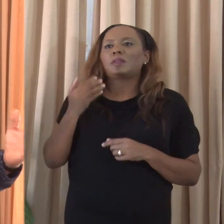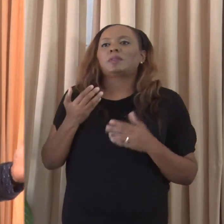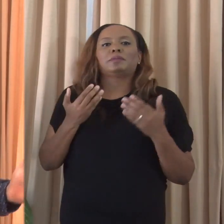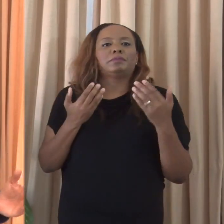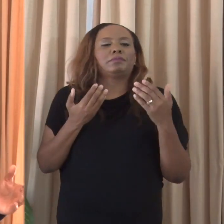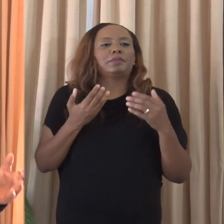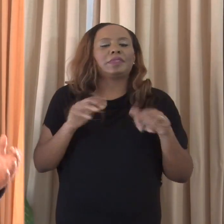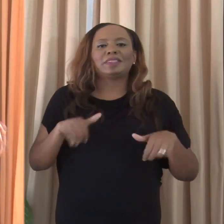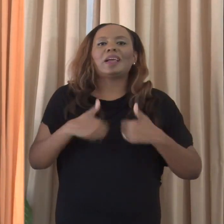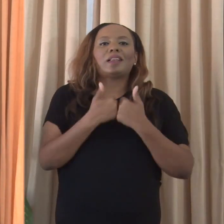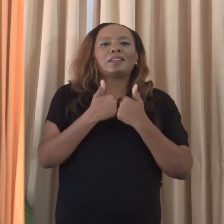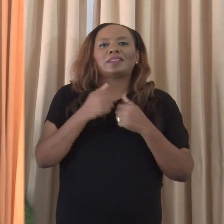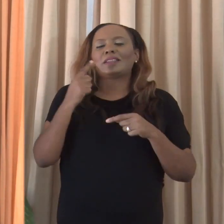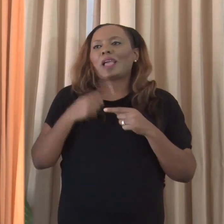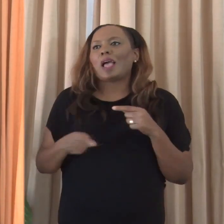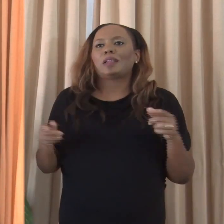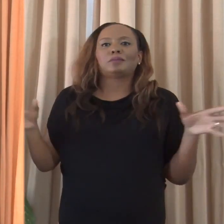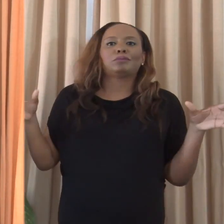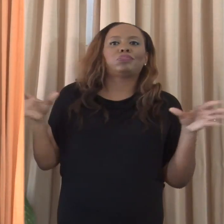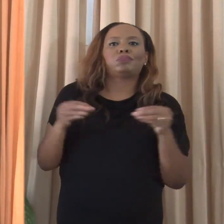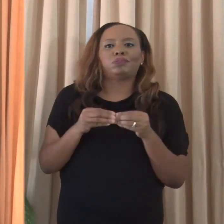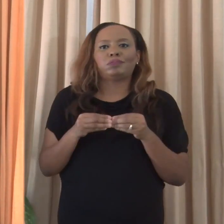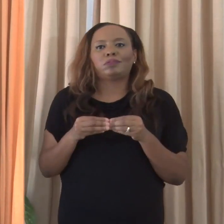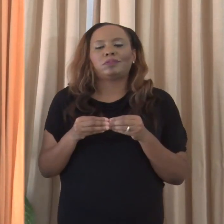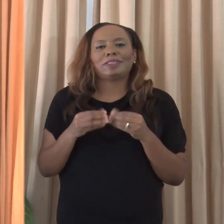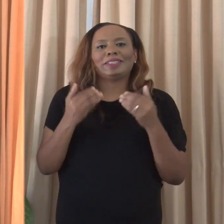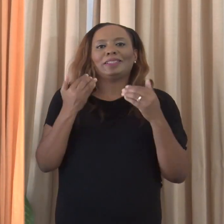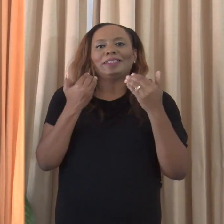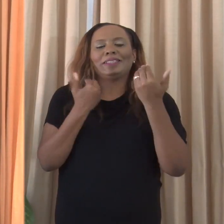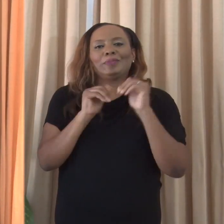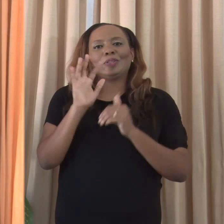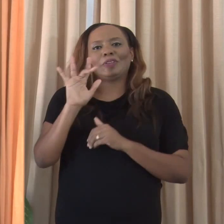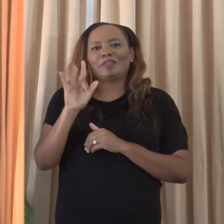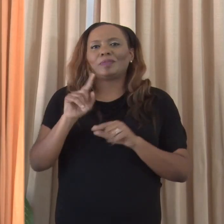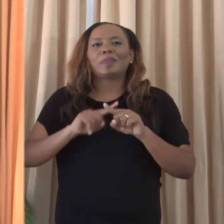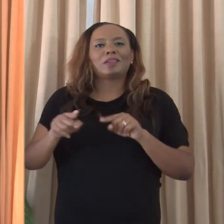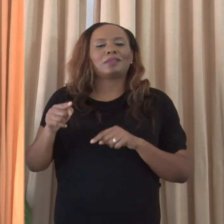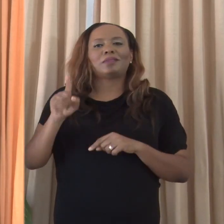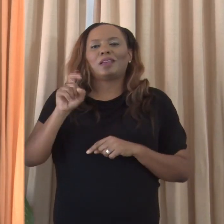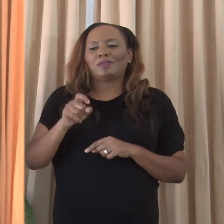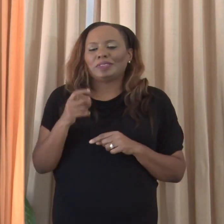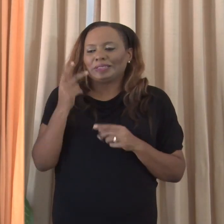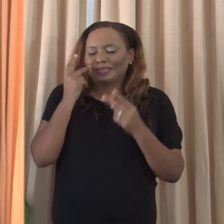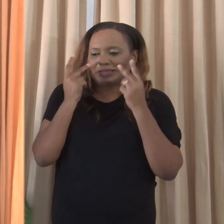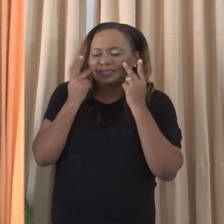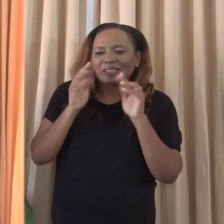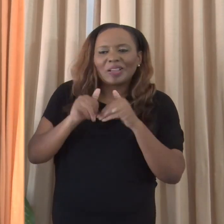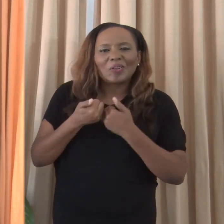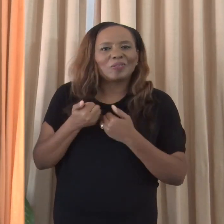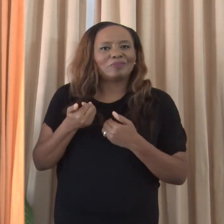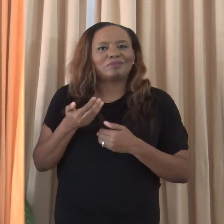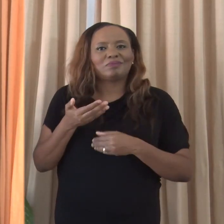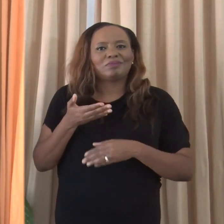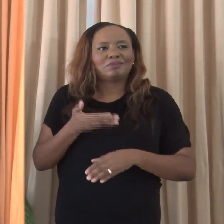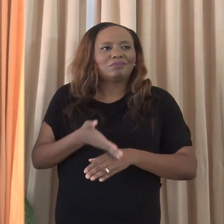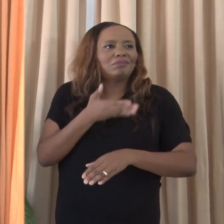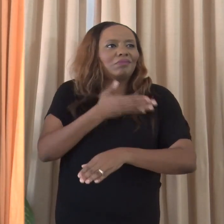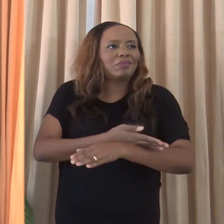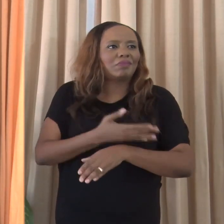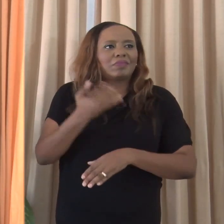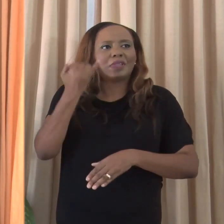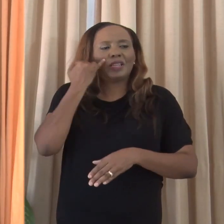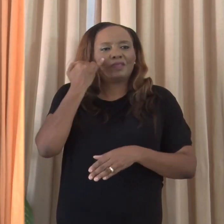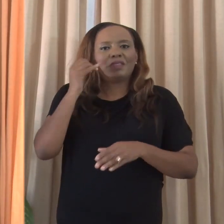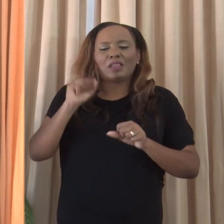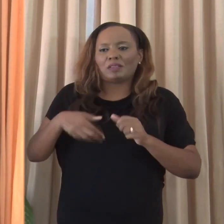the amount of gatherings. But these are the things that we have to seriously look at, because I think that once we can revise those